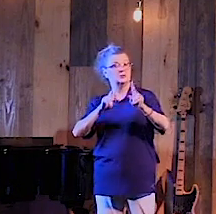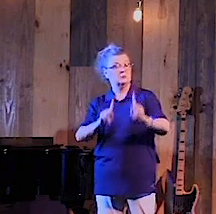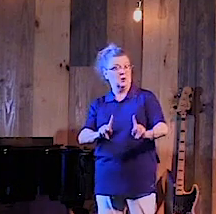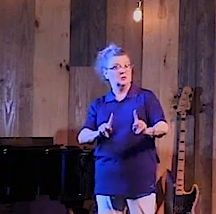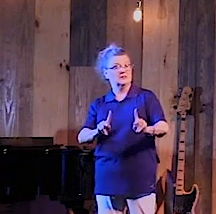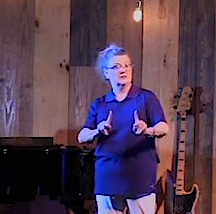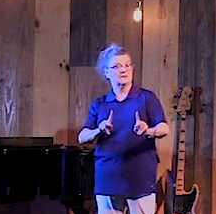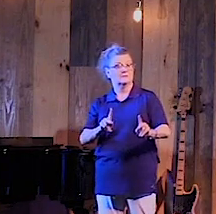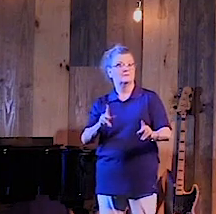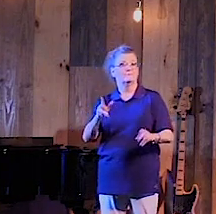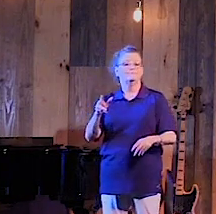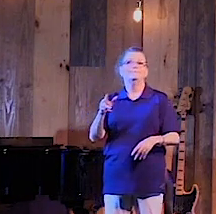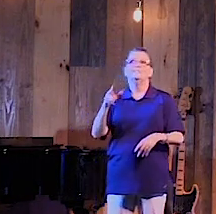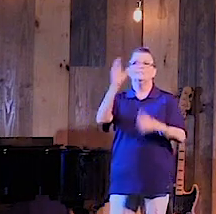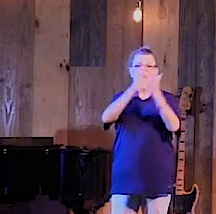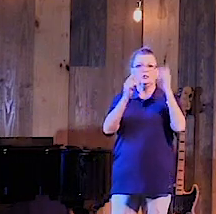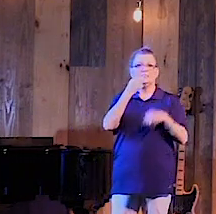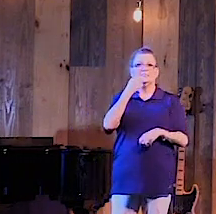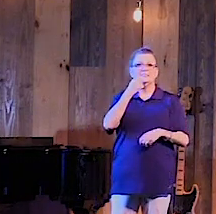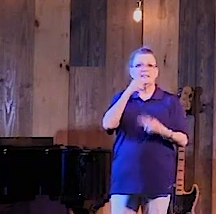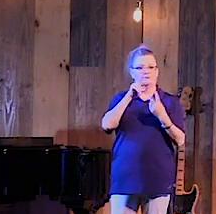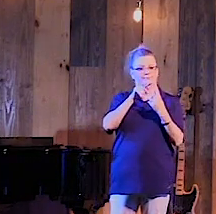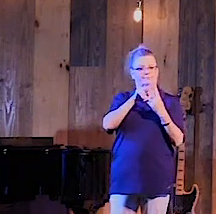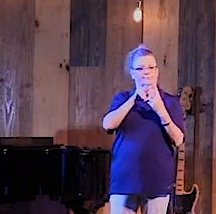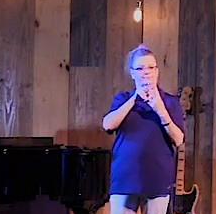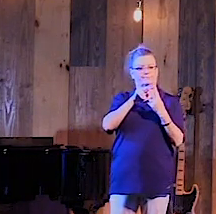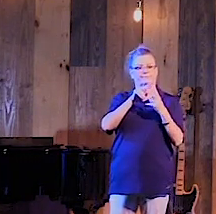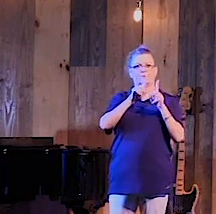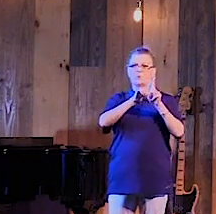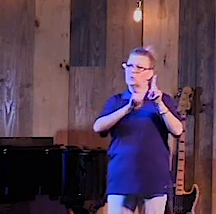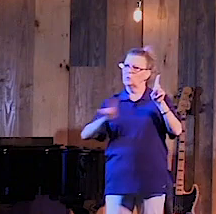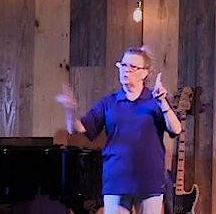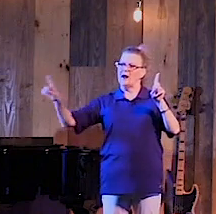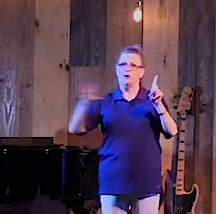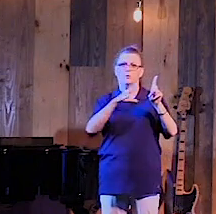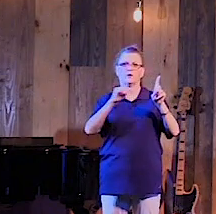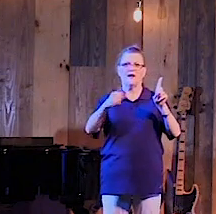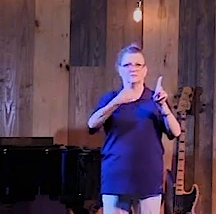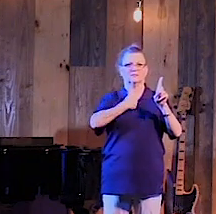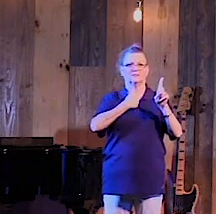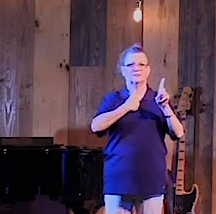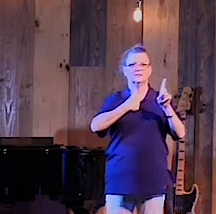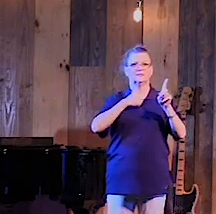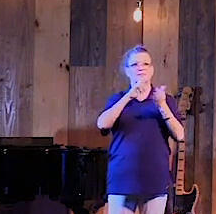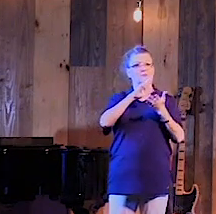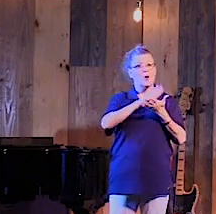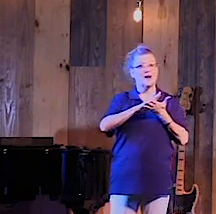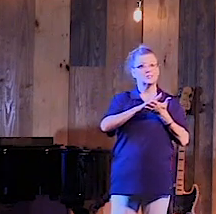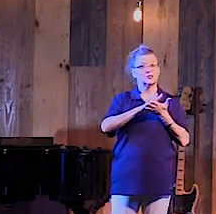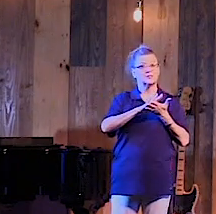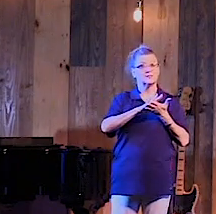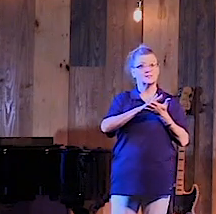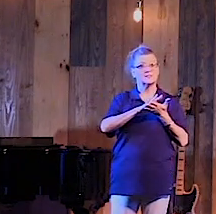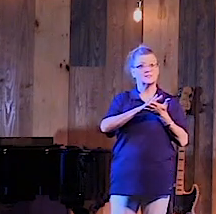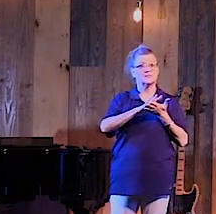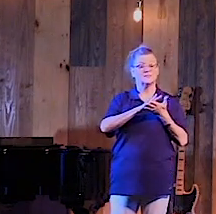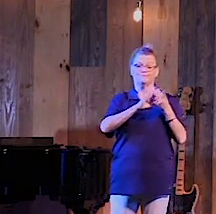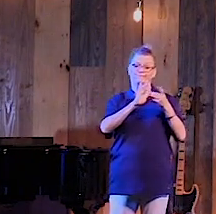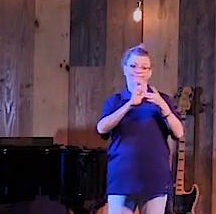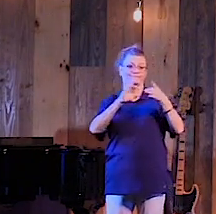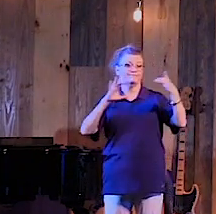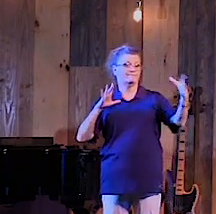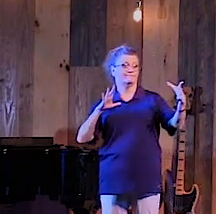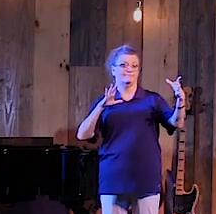missed the gospel, the wayward and the self-righteous, which leads me to my final point. And that is simply this. You can choose